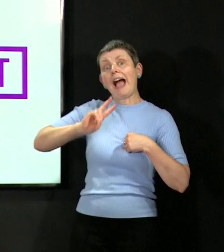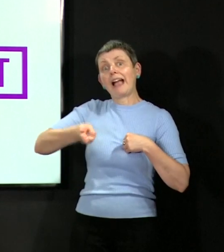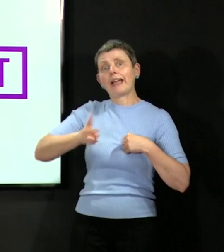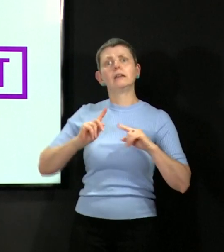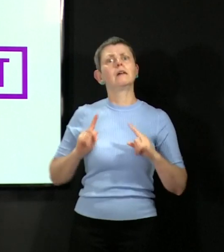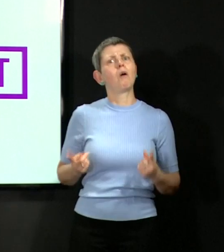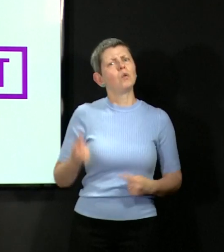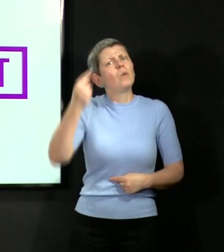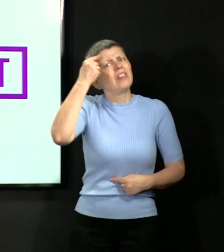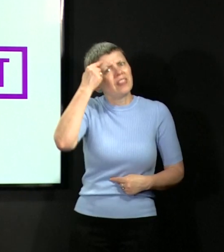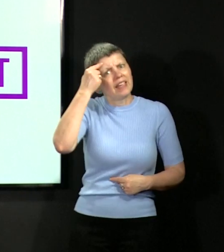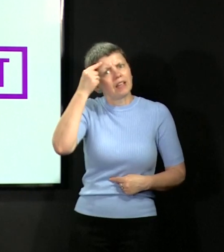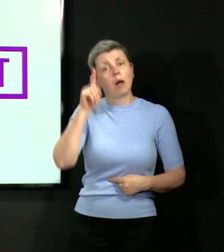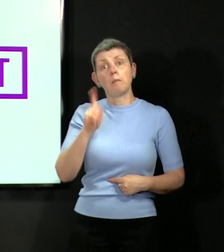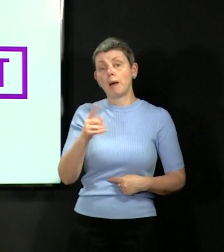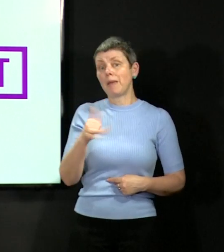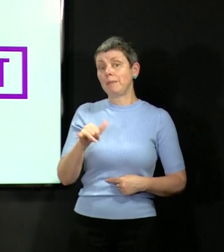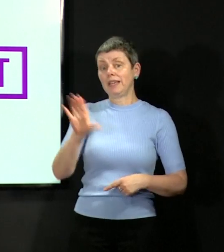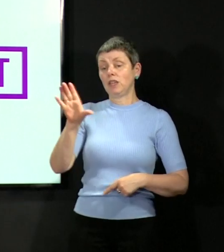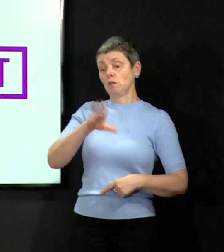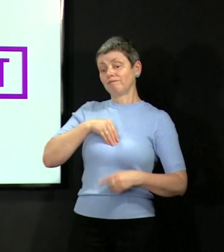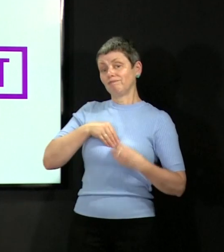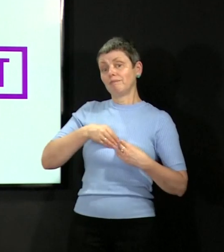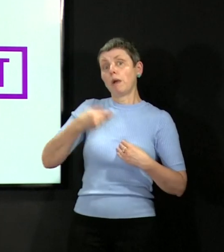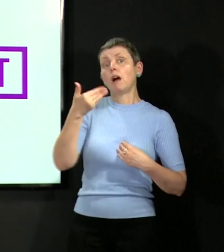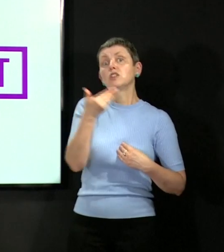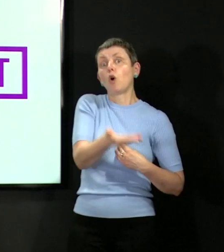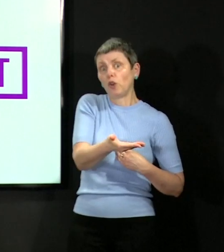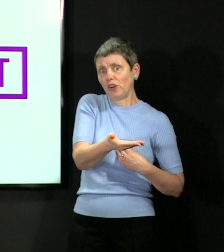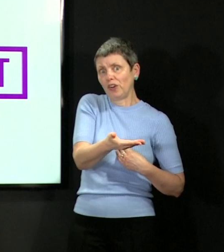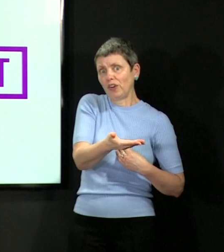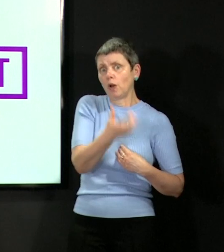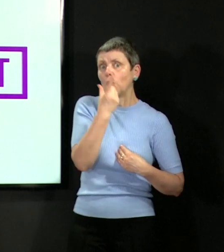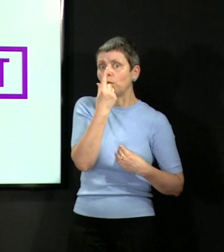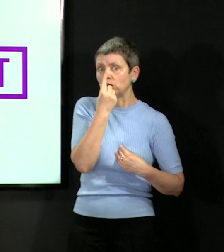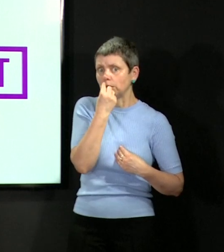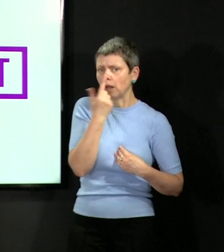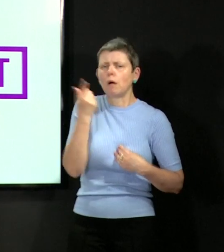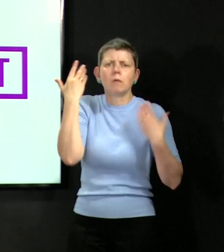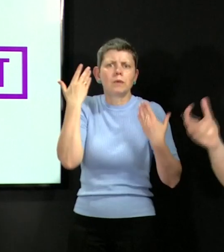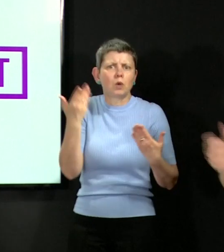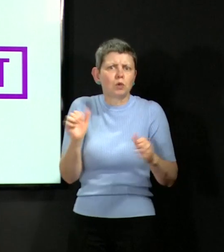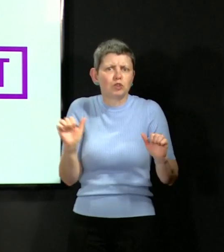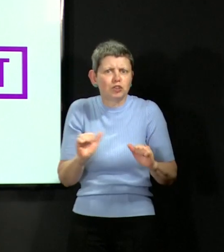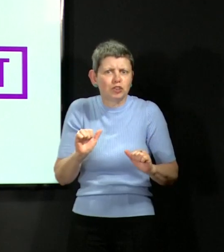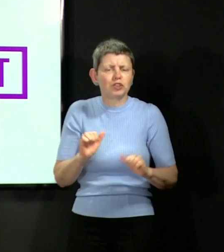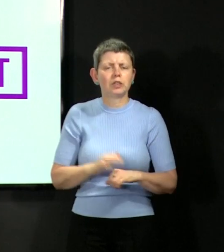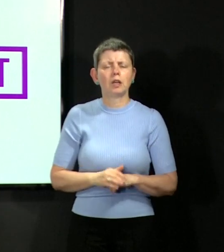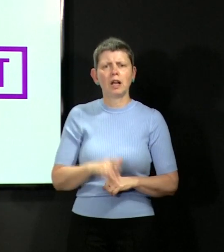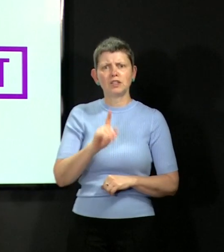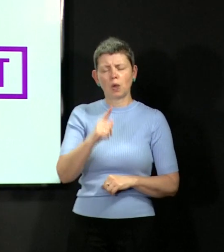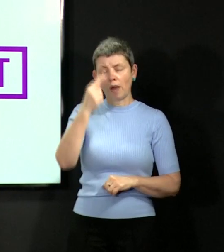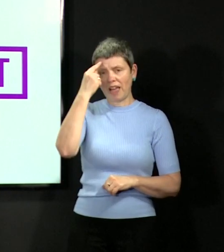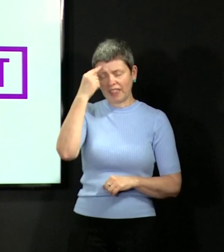to uninfected people. So I wish the herd immunity phrase hadn't grown this arms and legs that the First Minister